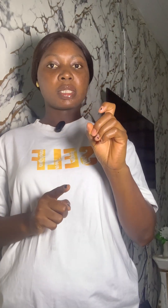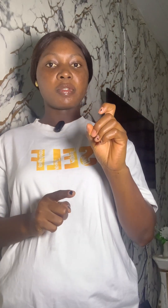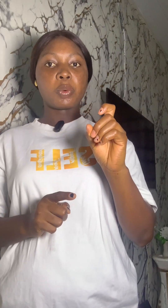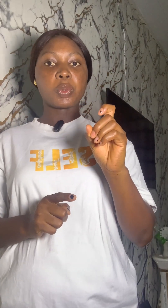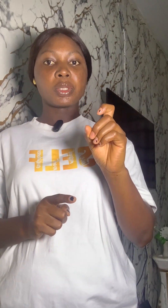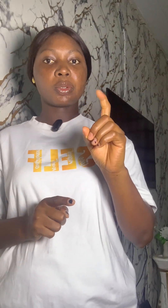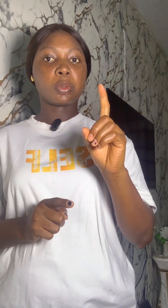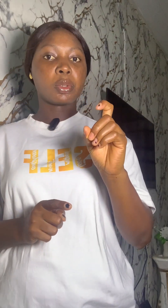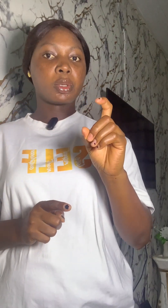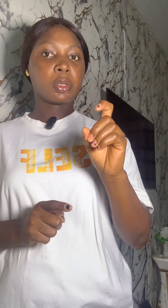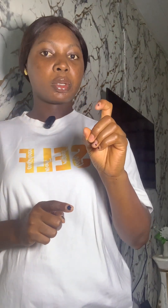for question.